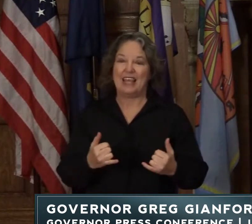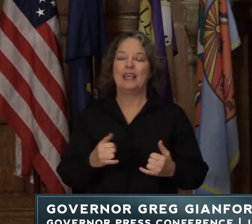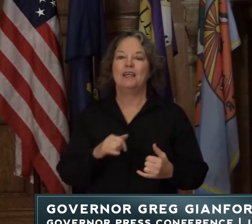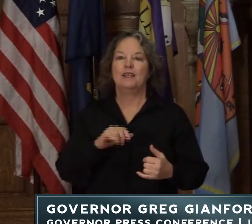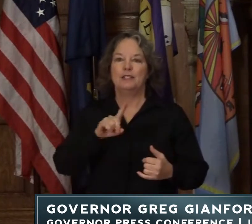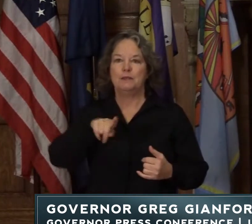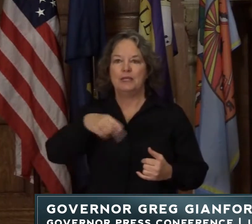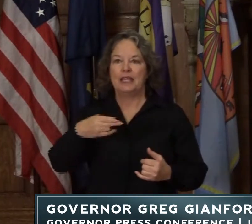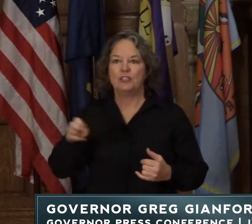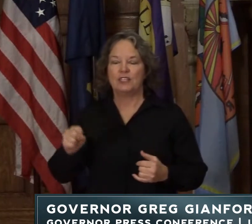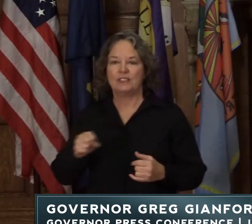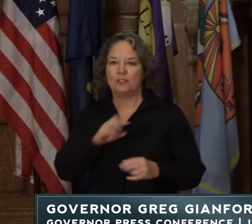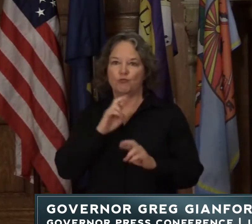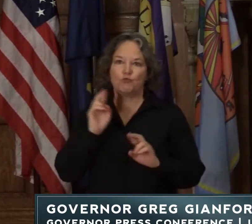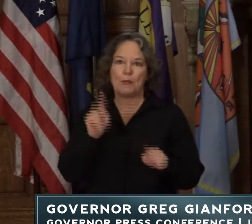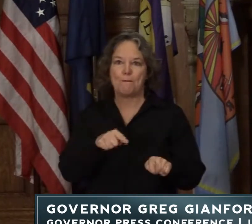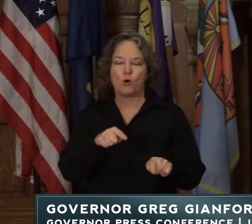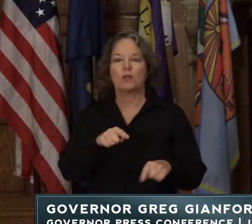DPHHS reports